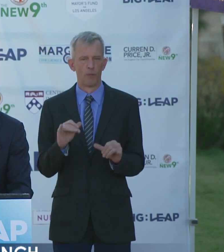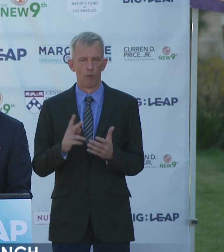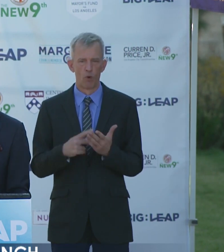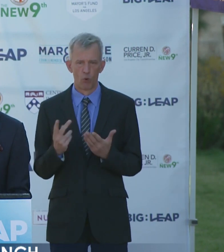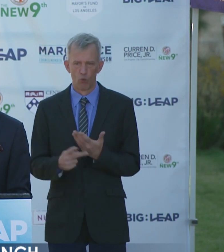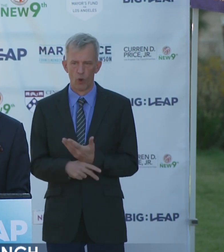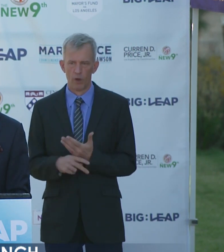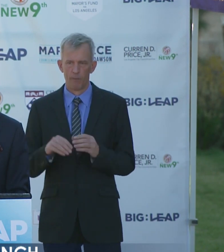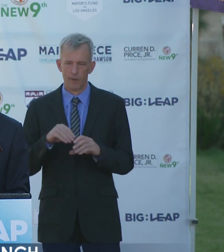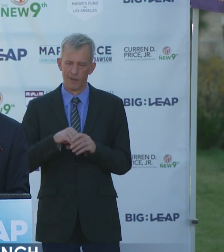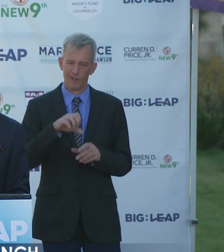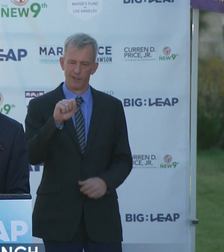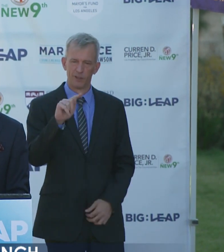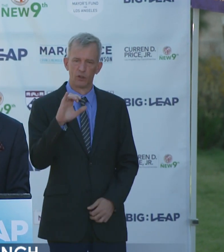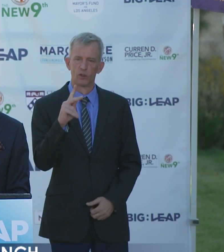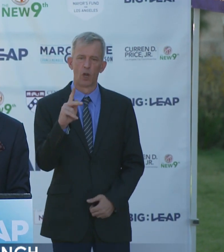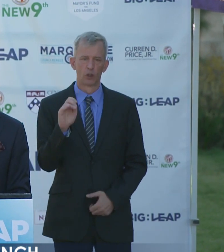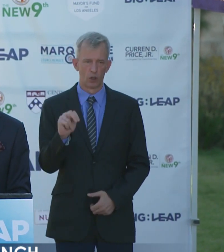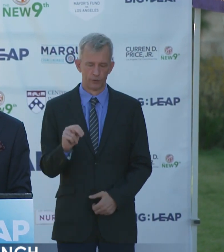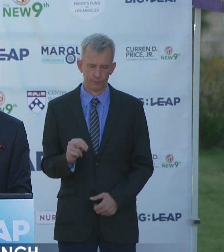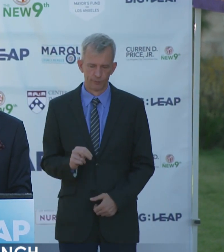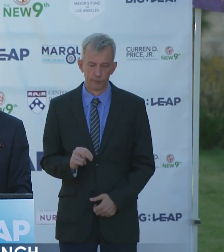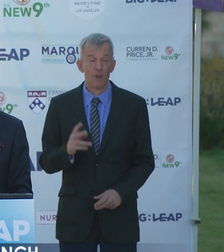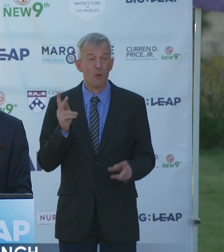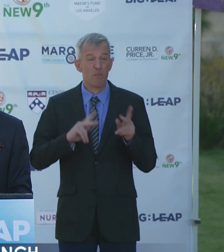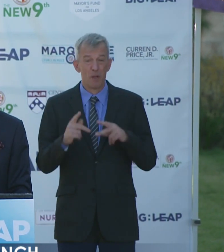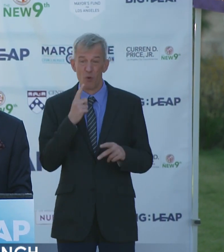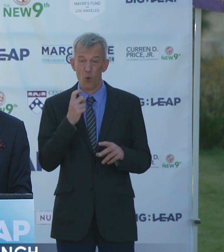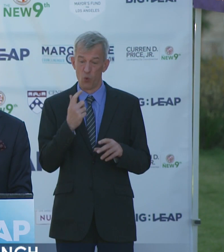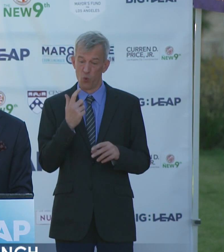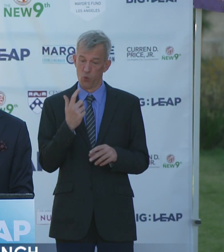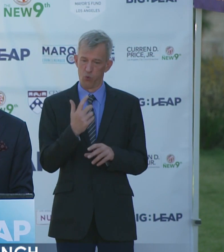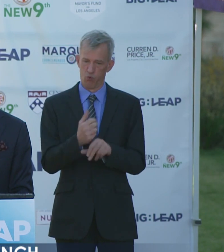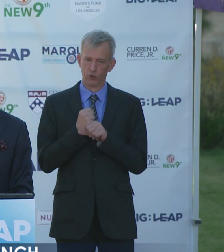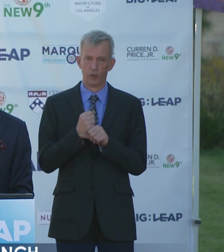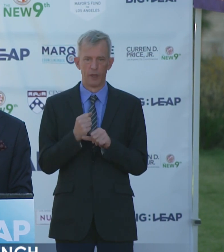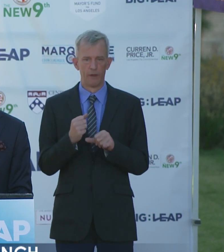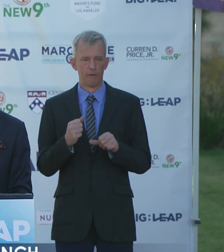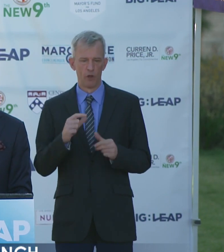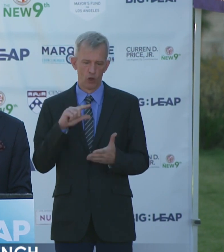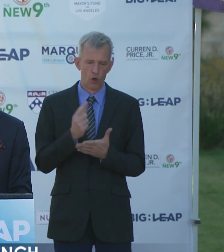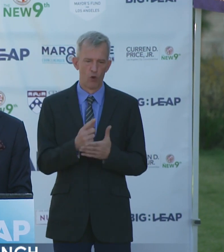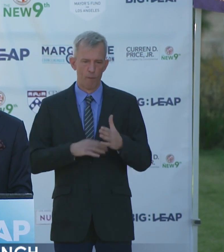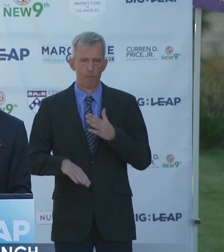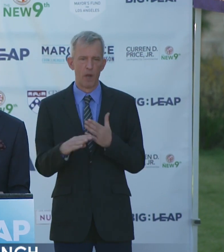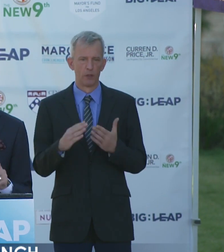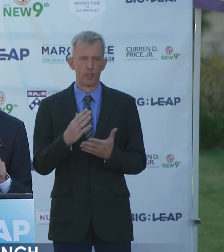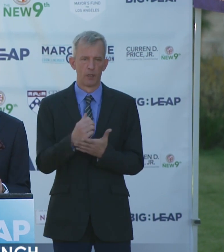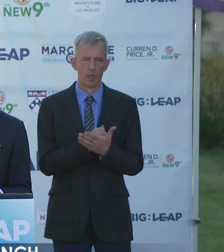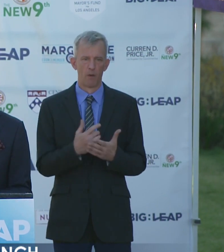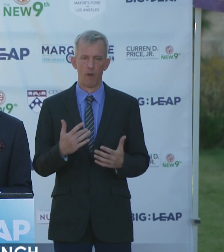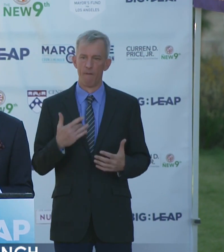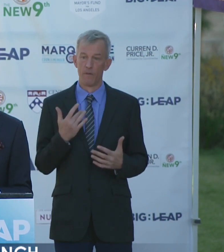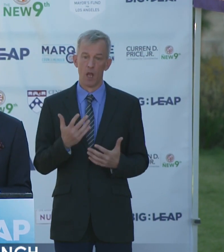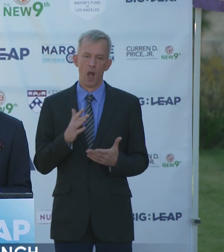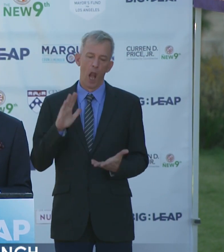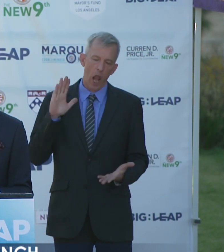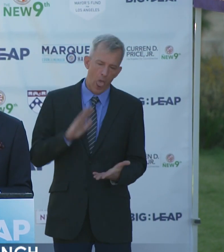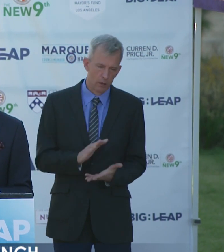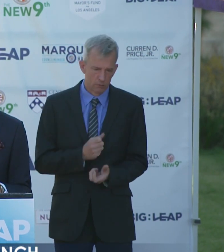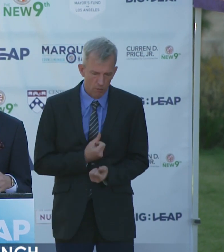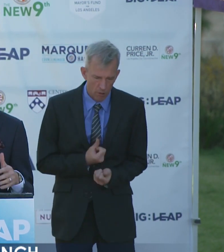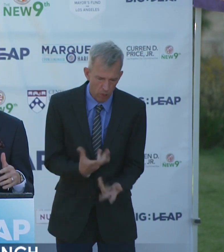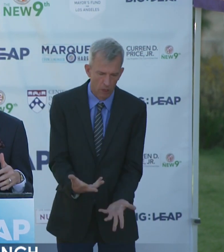who received a monthly income reported feeling less exhausted and anxious than those in the control group. They spent more time with their